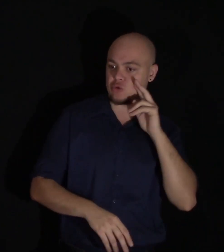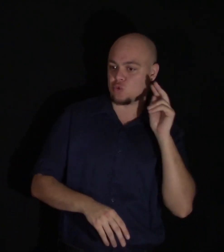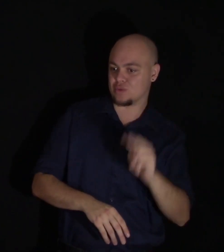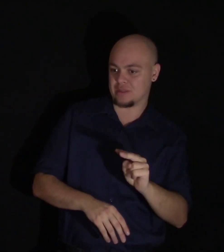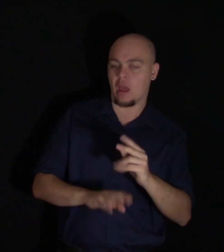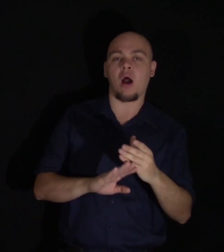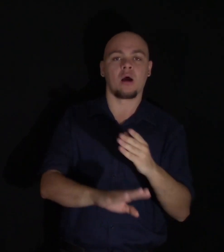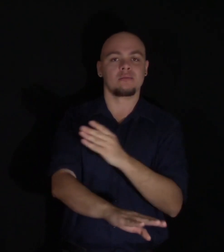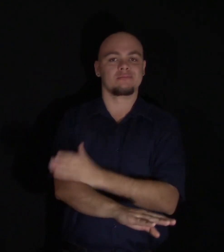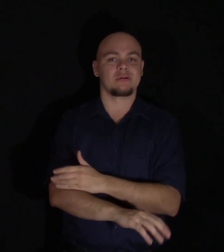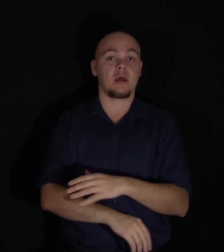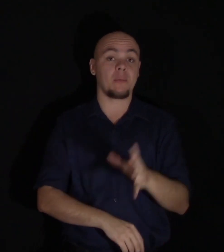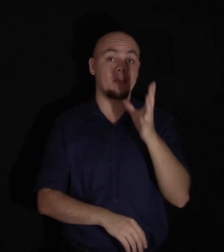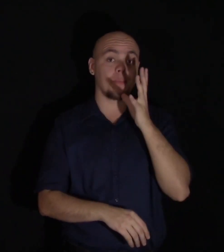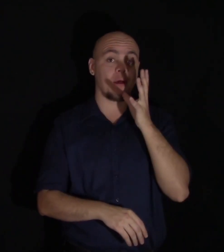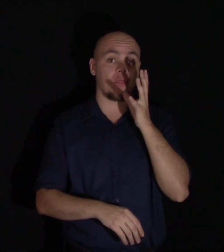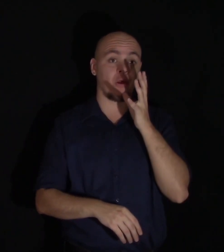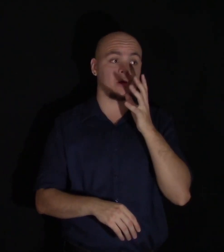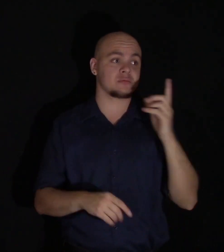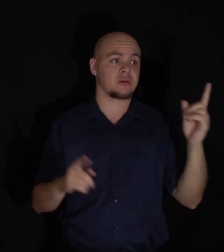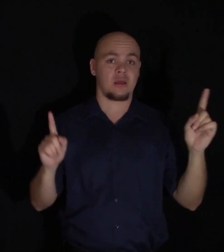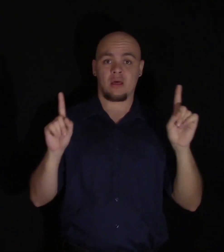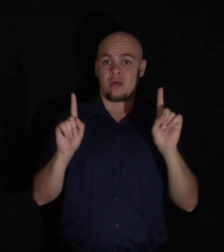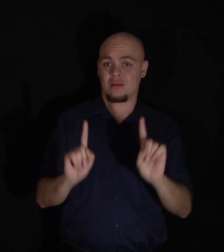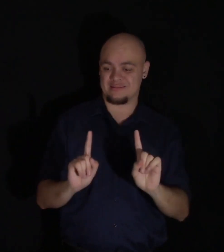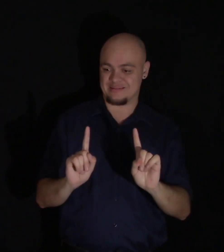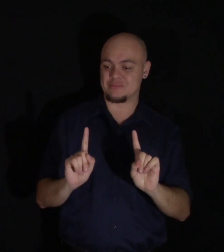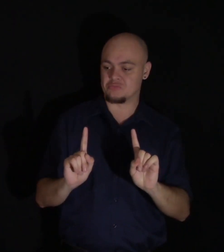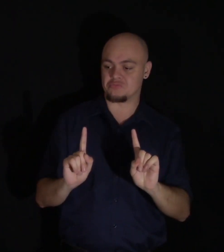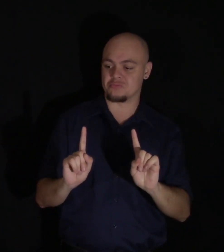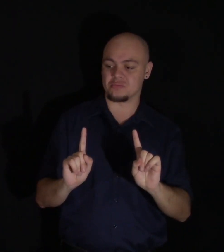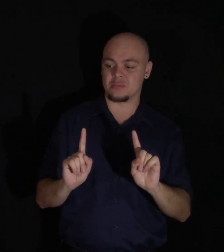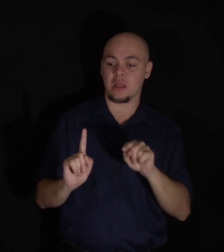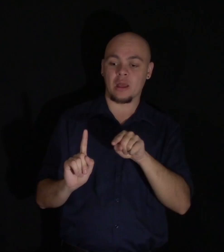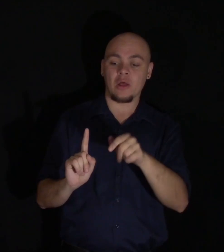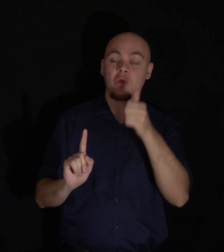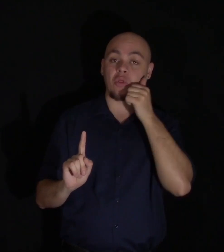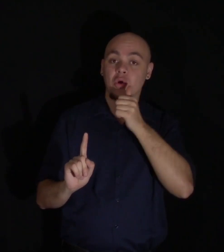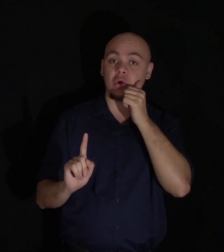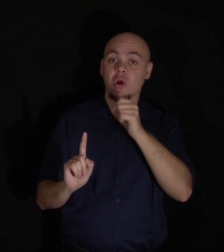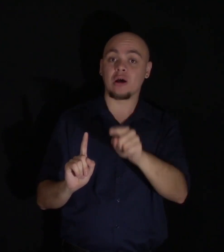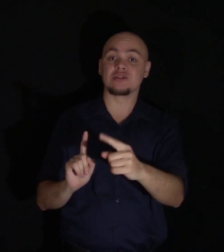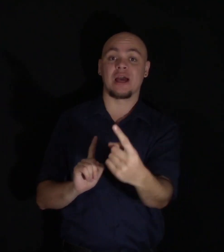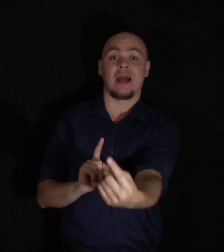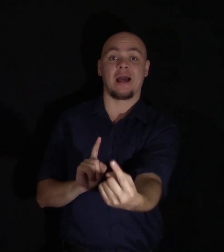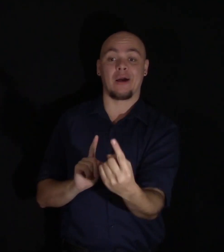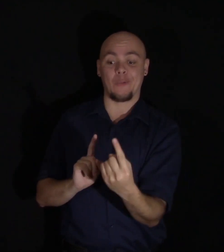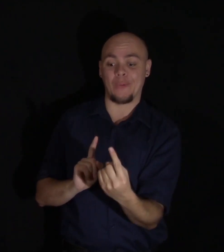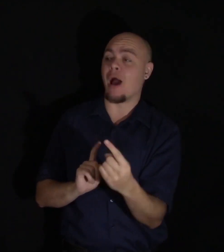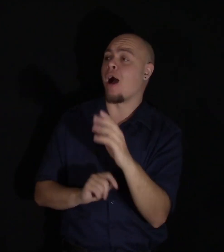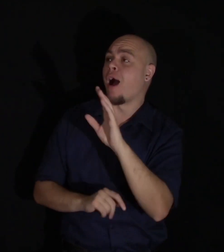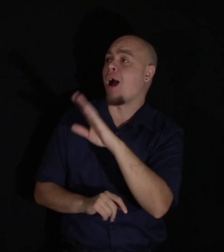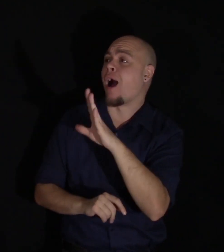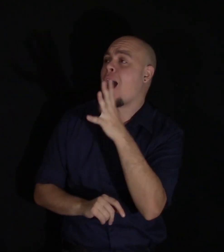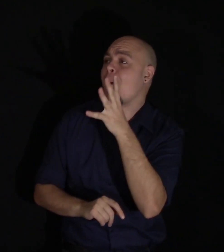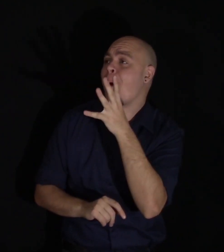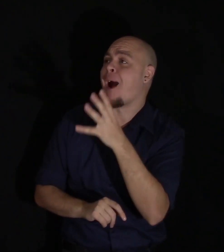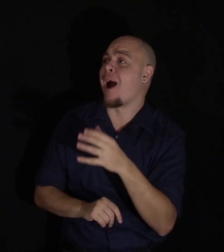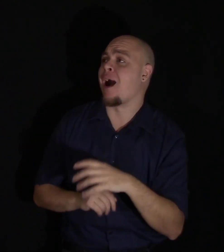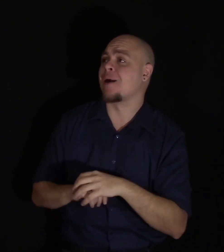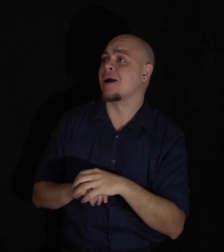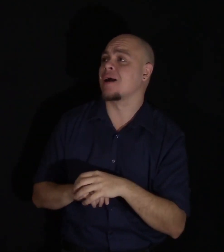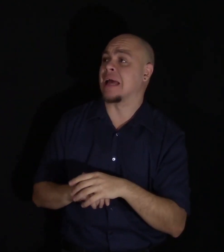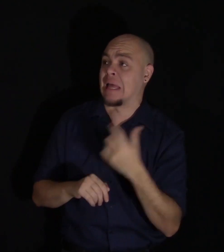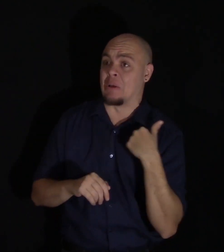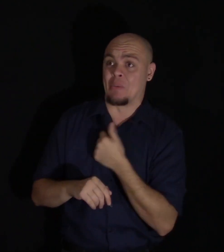of the mothers waiting for her child to come out of the scan, and when the little girl came out of her scan, she ran up to her mother and said,